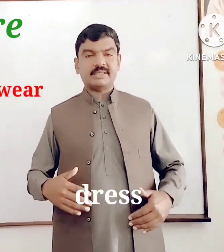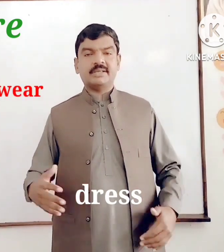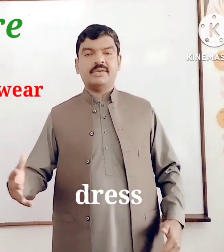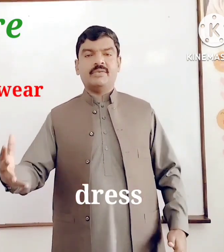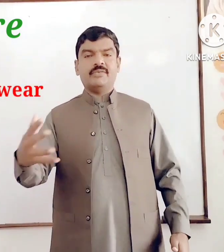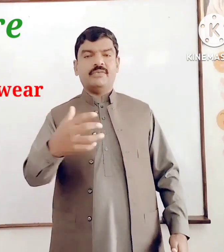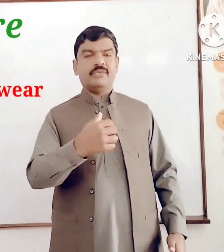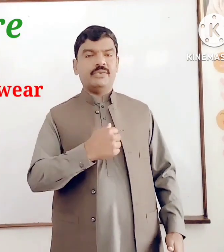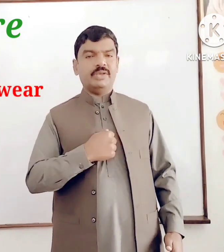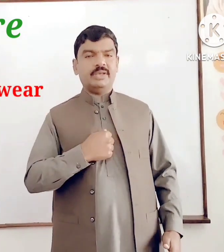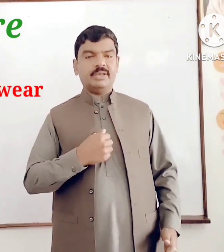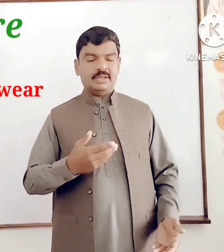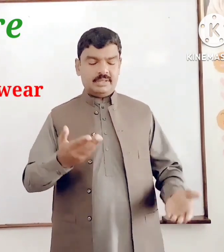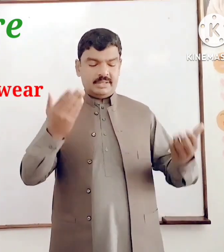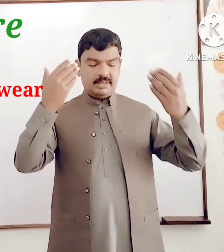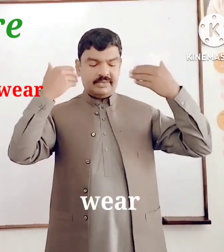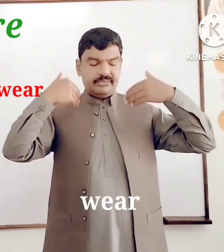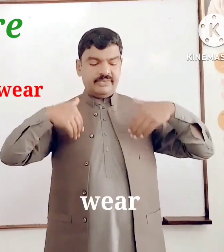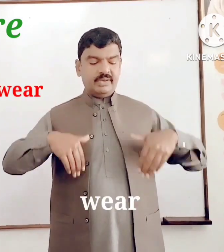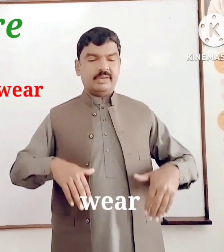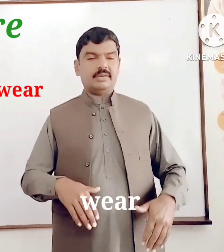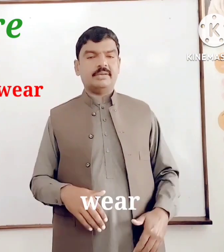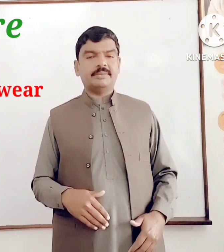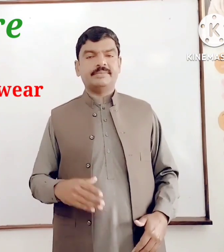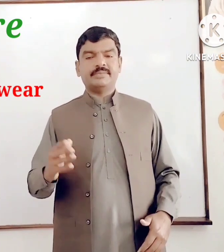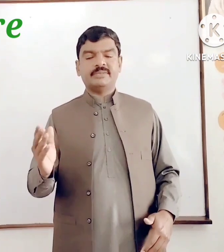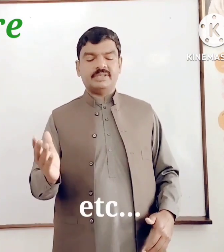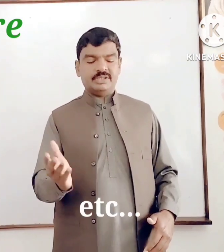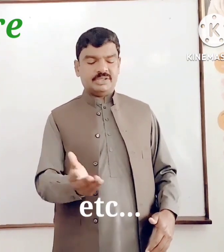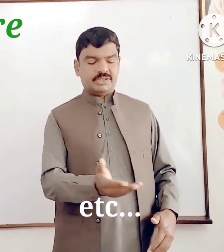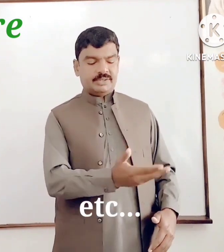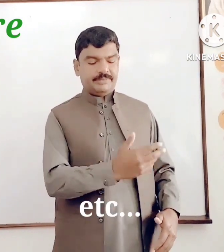dress we wear, etc.